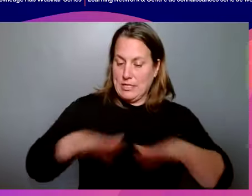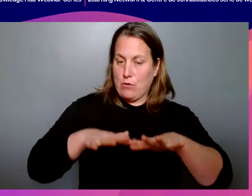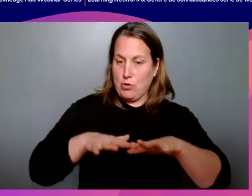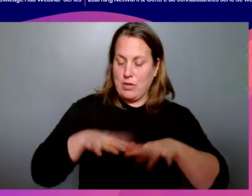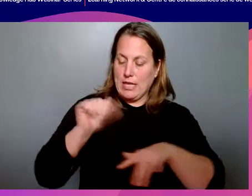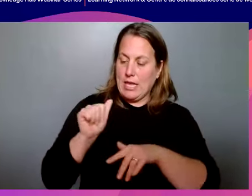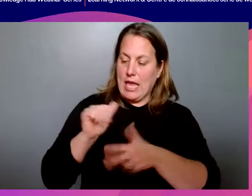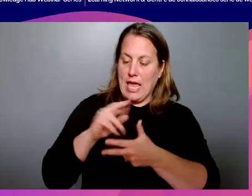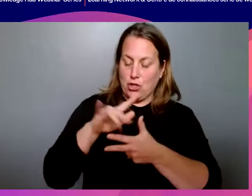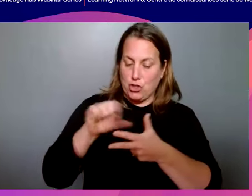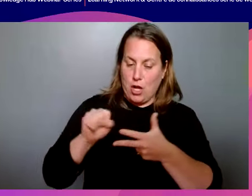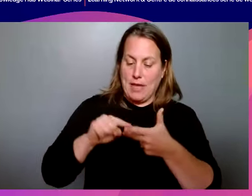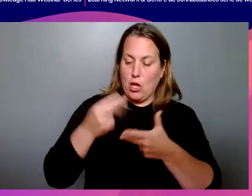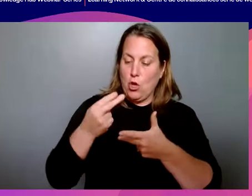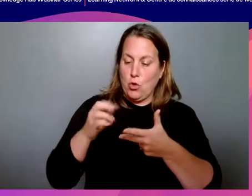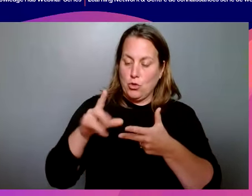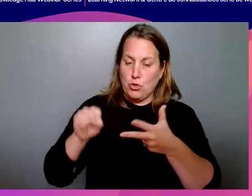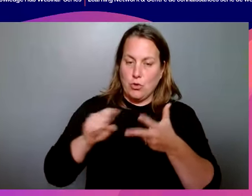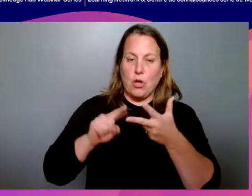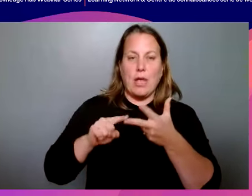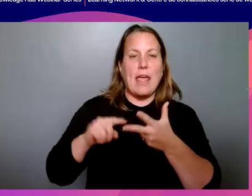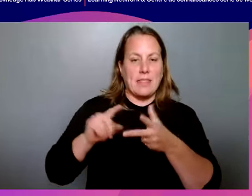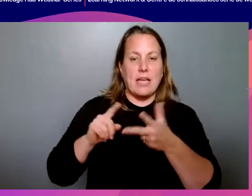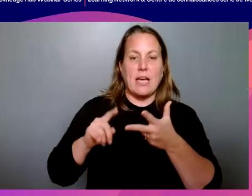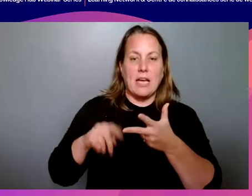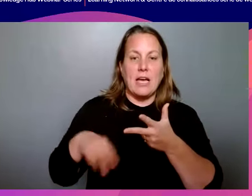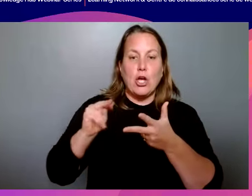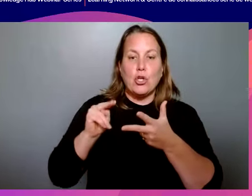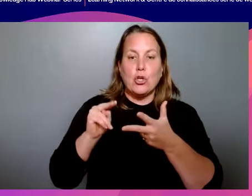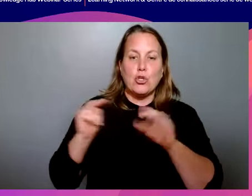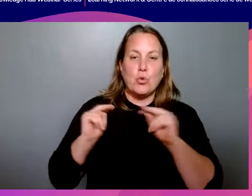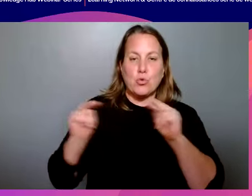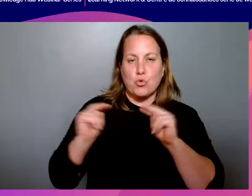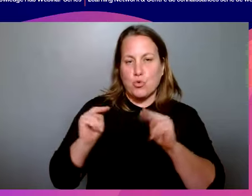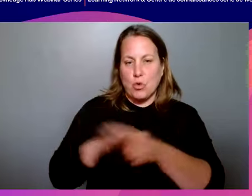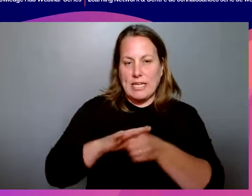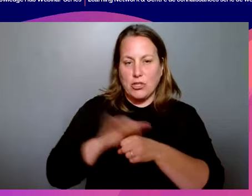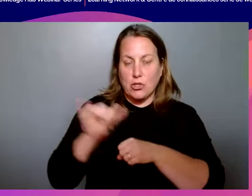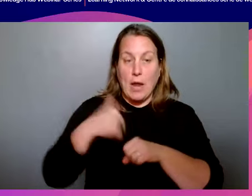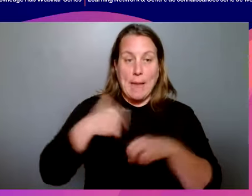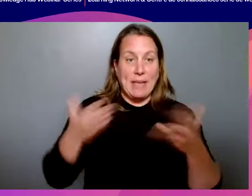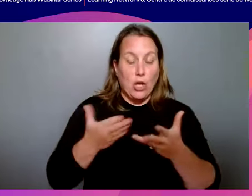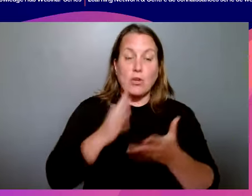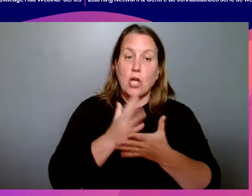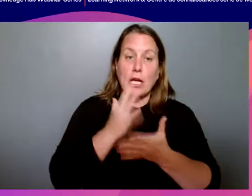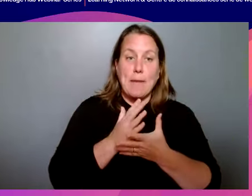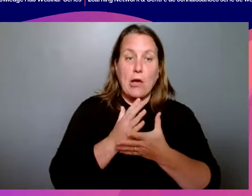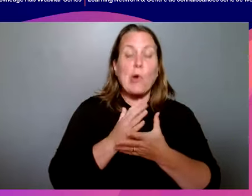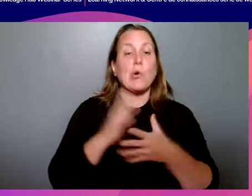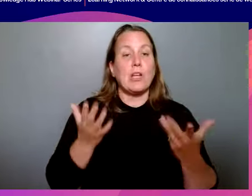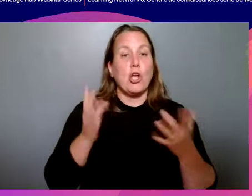Anishinaabe, Haudenosaunee, and the Neutral Nations. And I'm here to talk about harassment and violence against